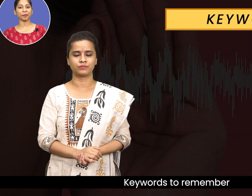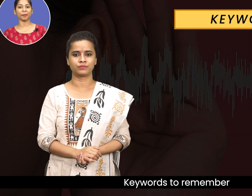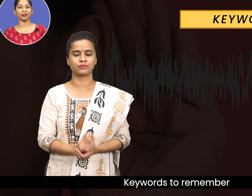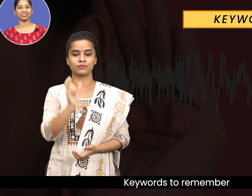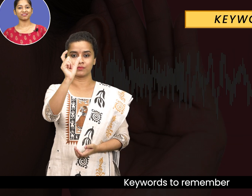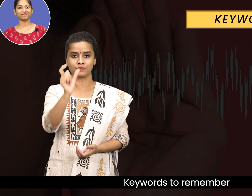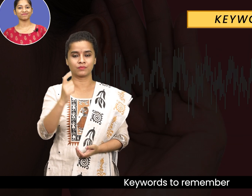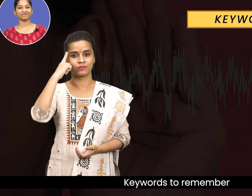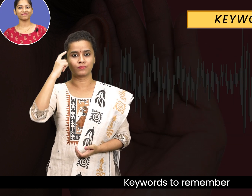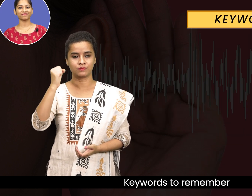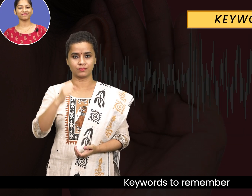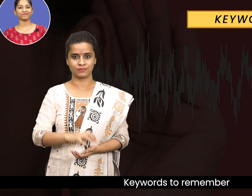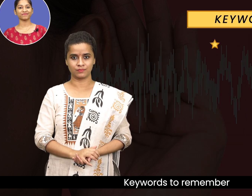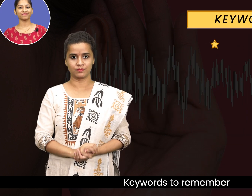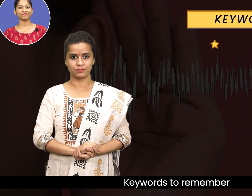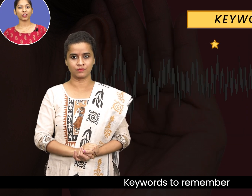Keywords to remember: